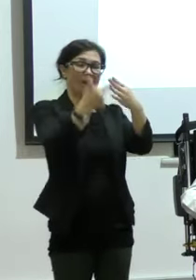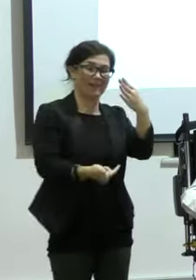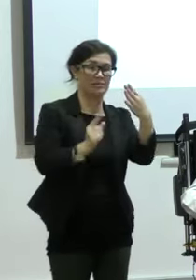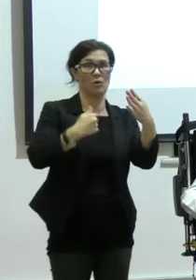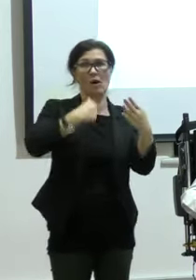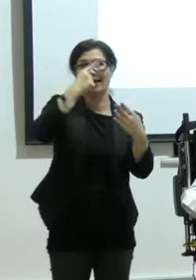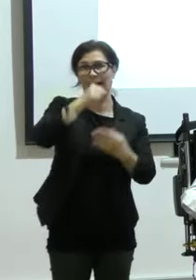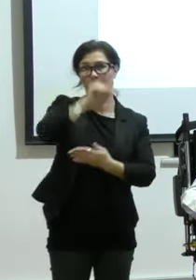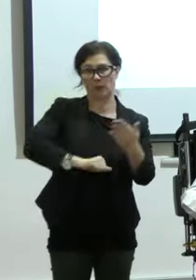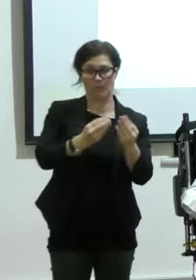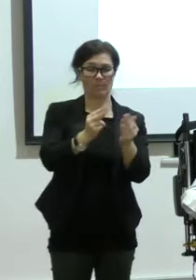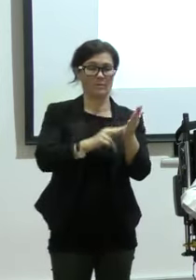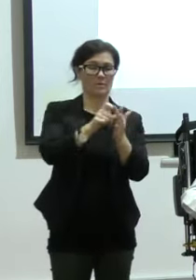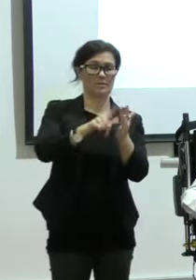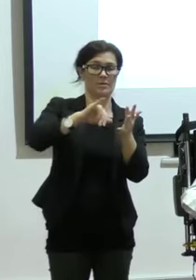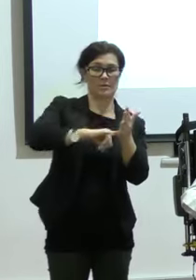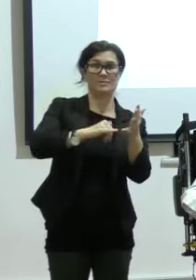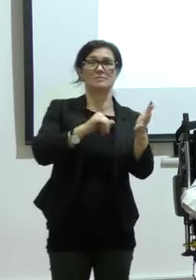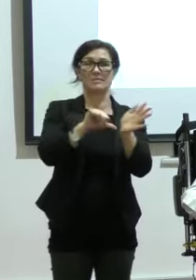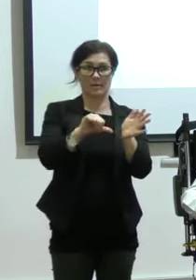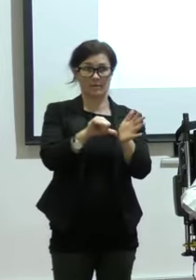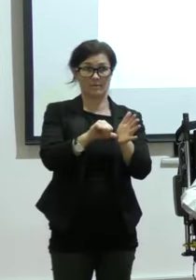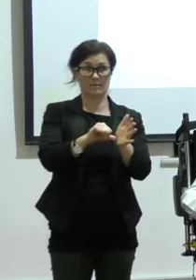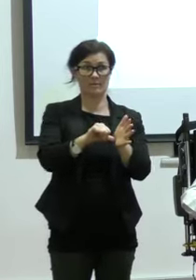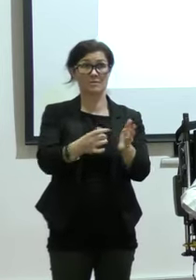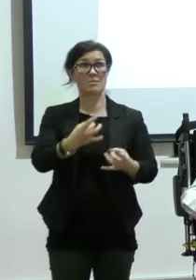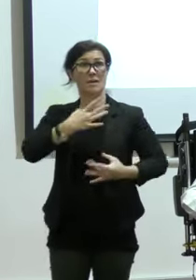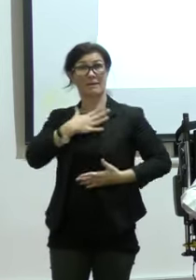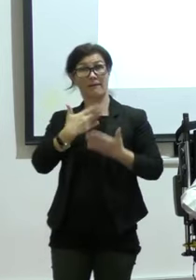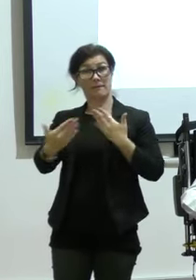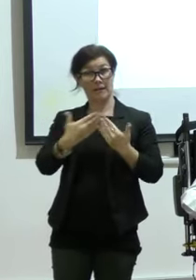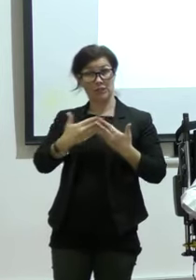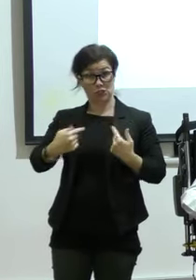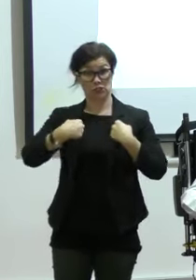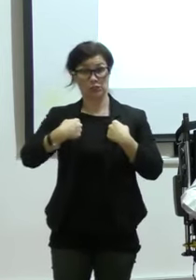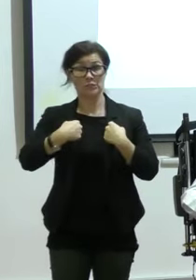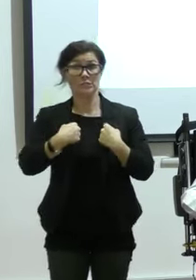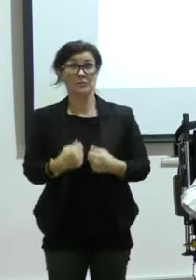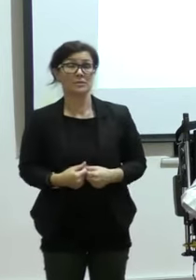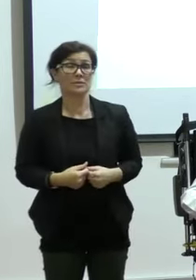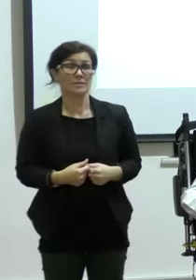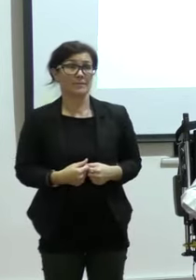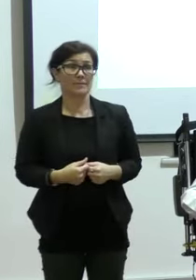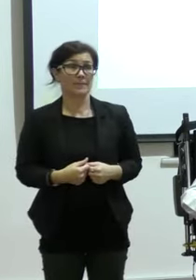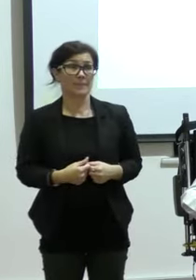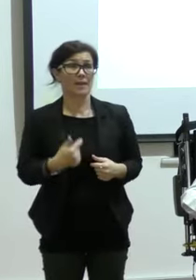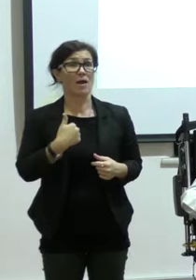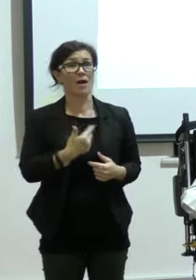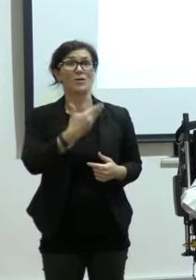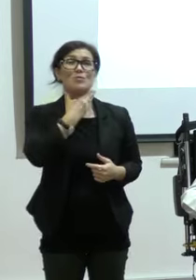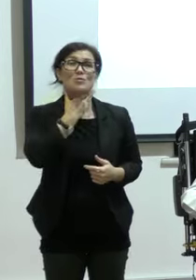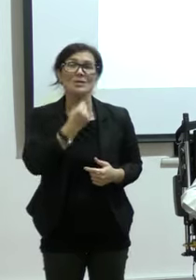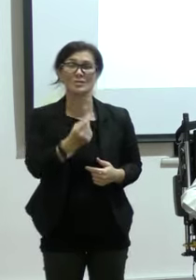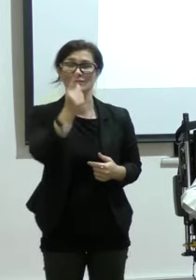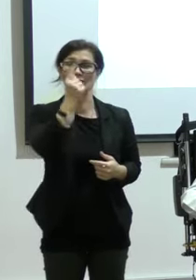plan. So I'm self-managing my plan, and as much as I would love to use it